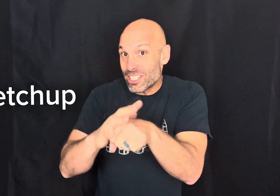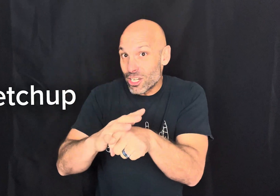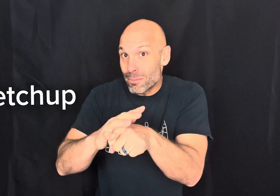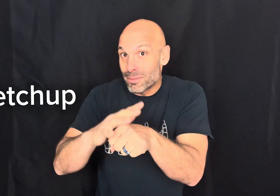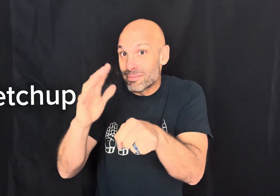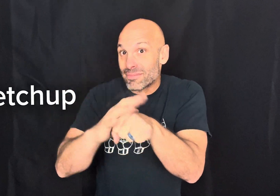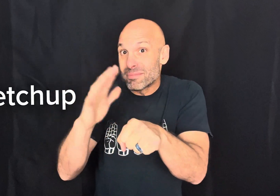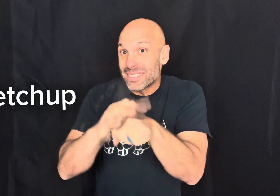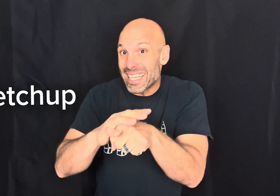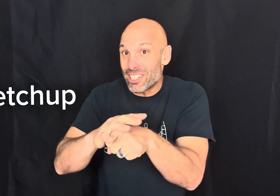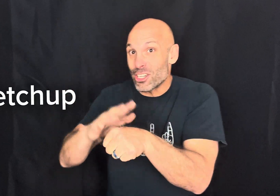ketchup, ketchup.